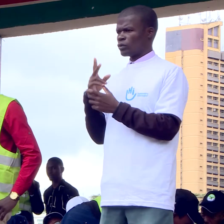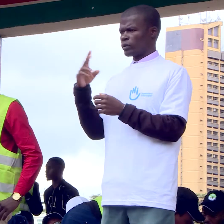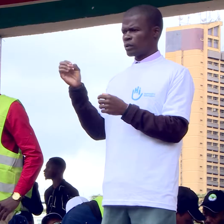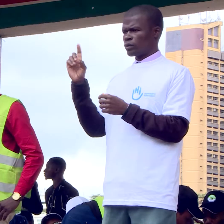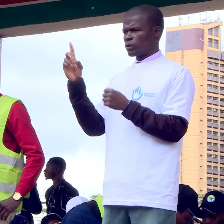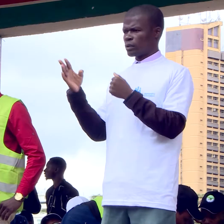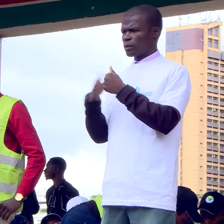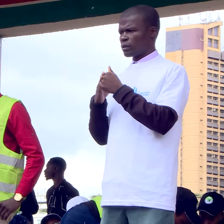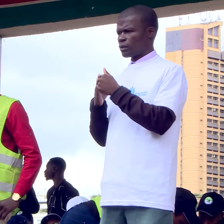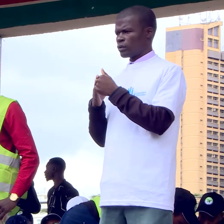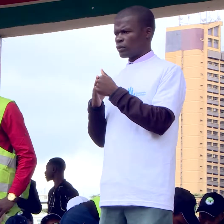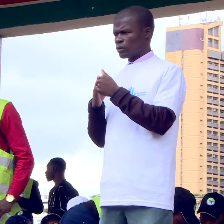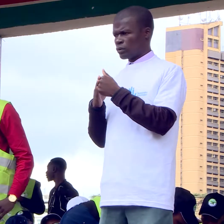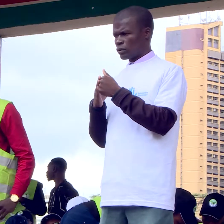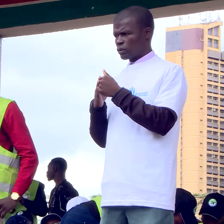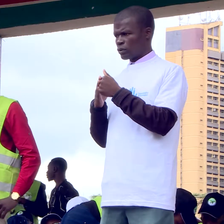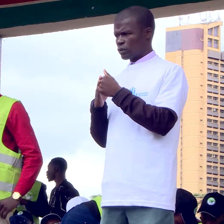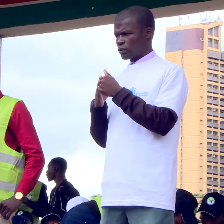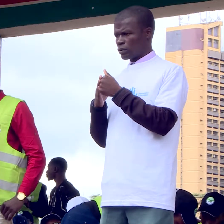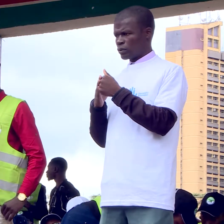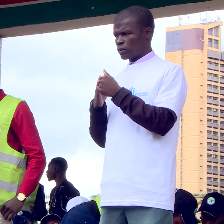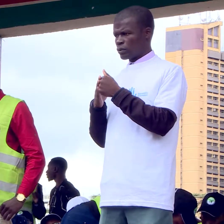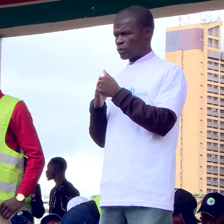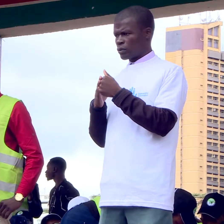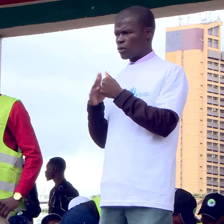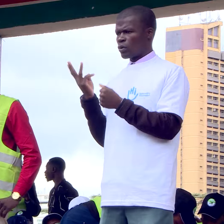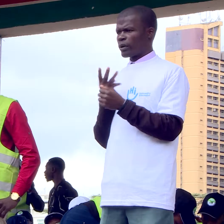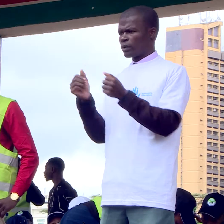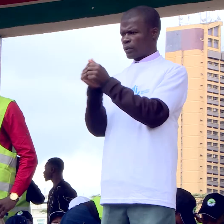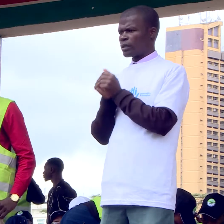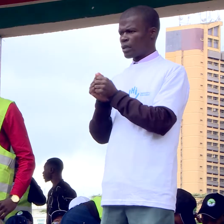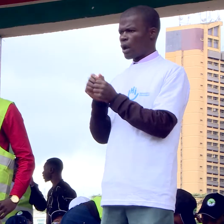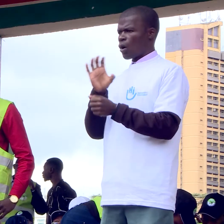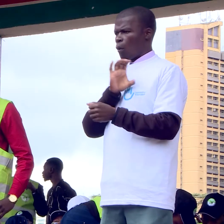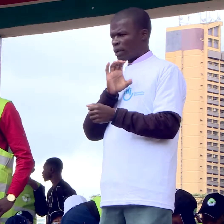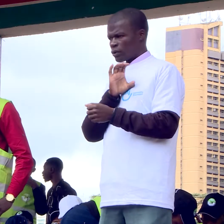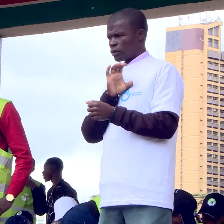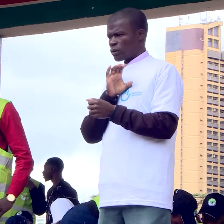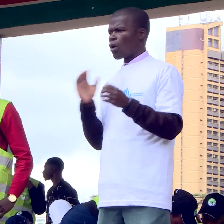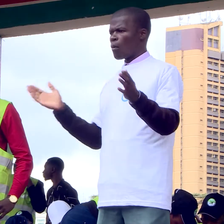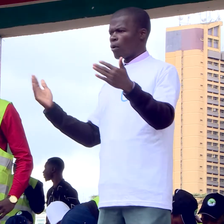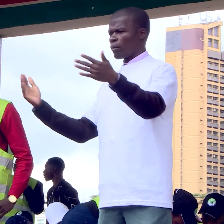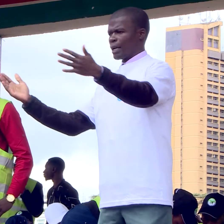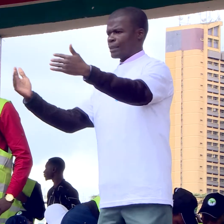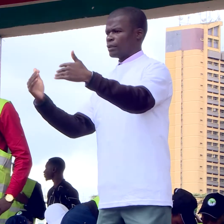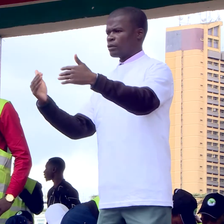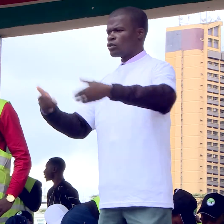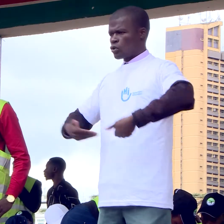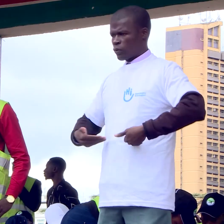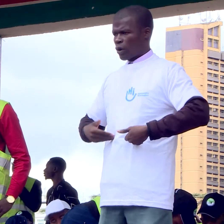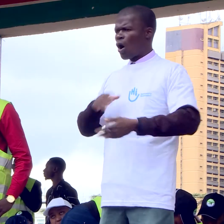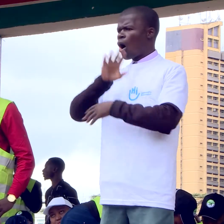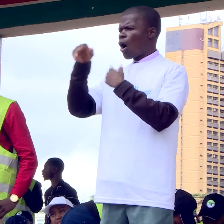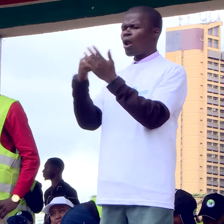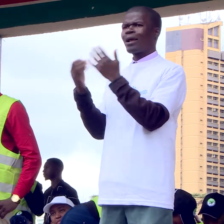annual Vote Education Week, the Youth Coordinating Committee will partner with the Commission in mobilizing youth across the country to take part